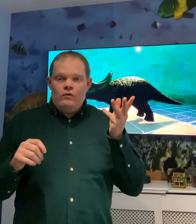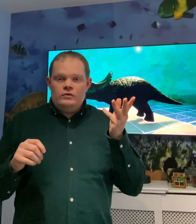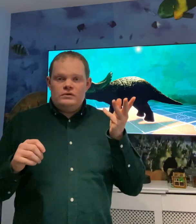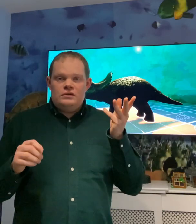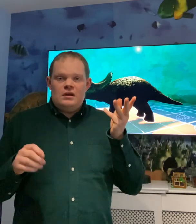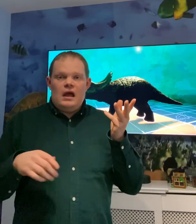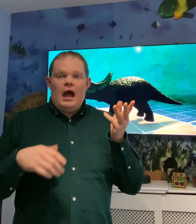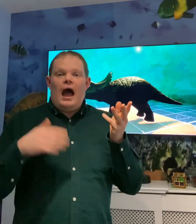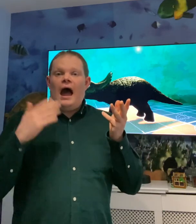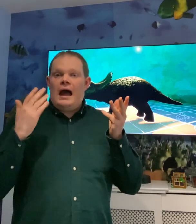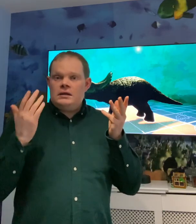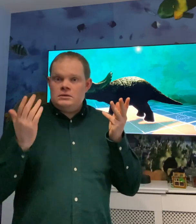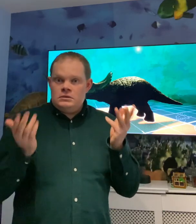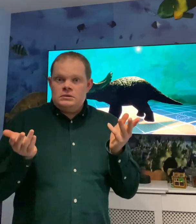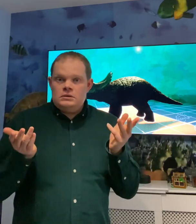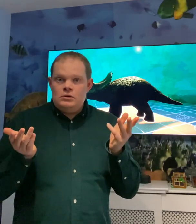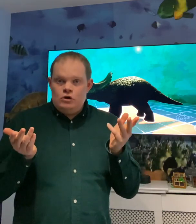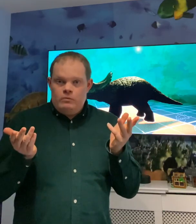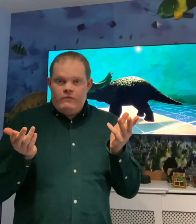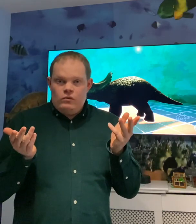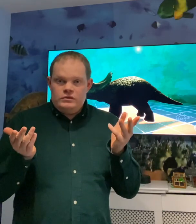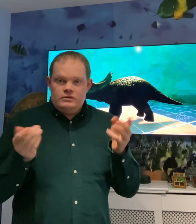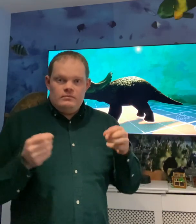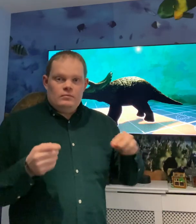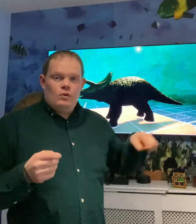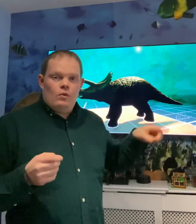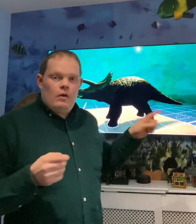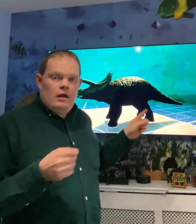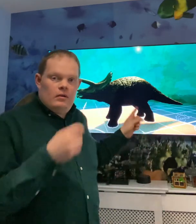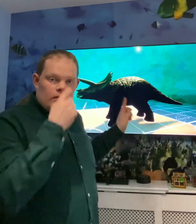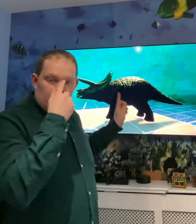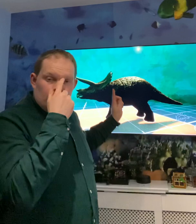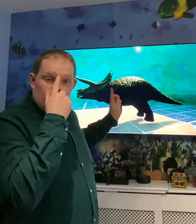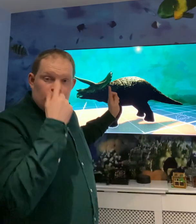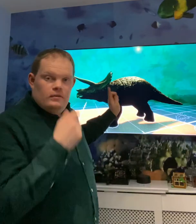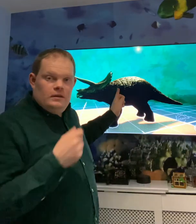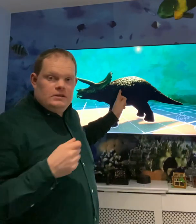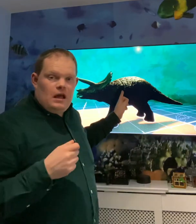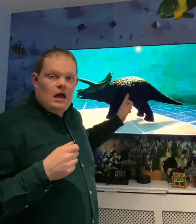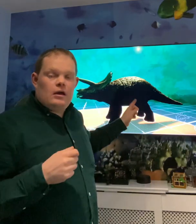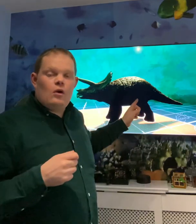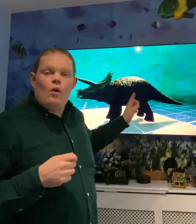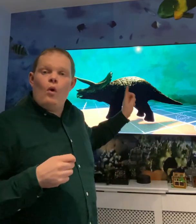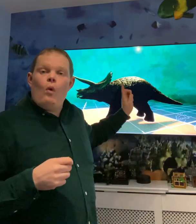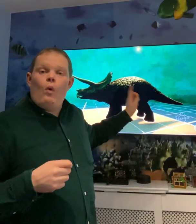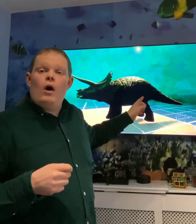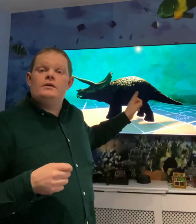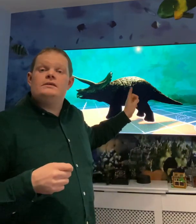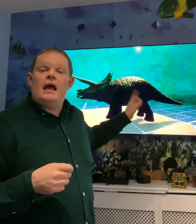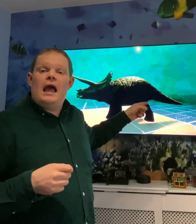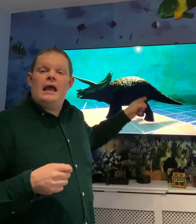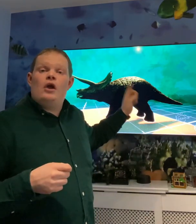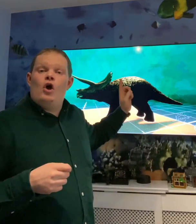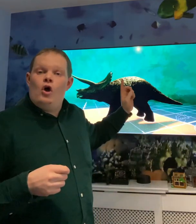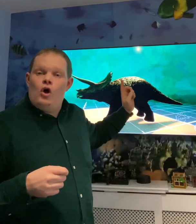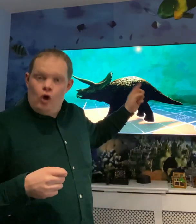carnivores and herbivores. Well, this guy was a